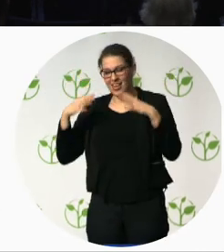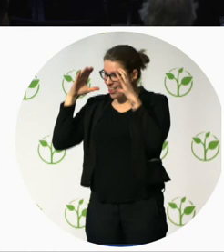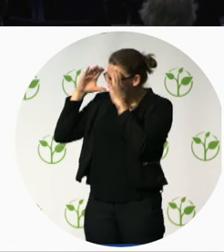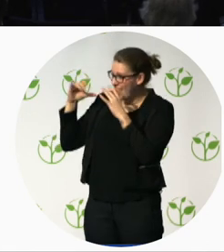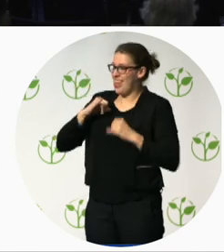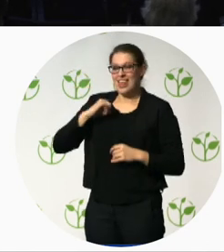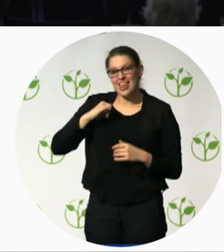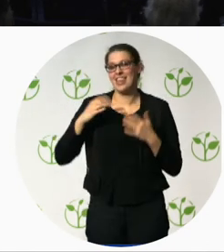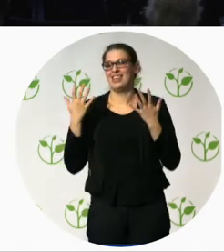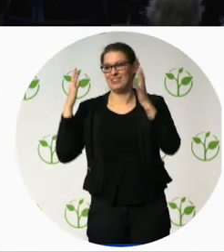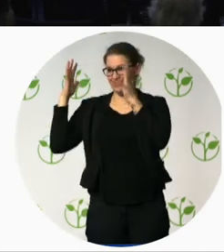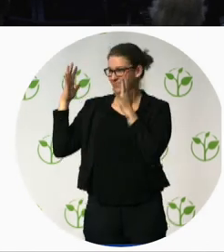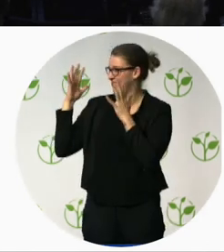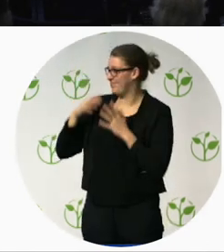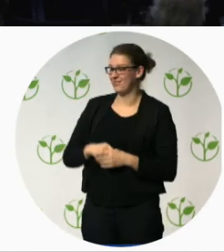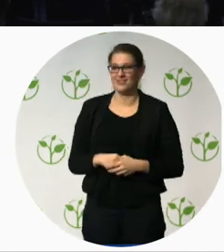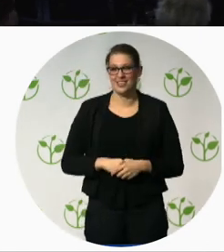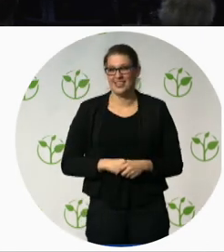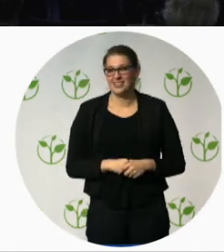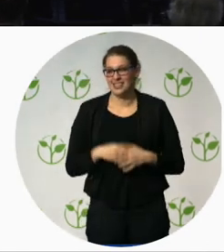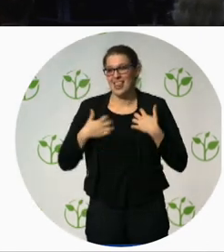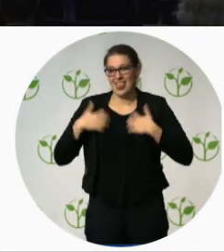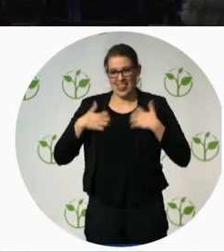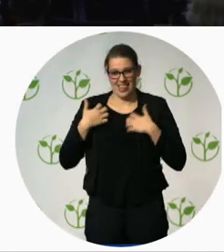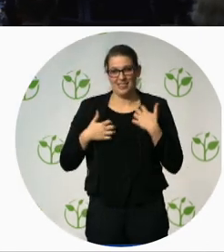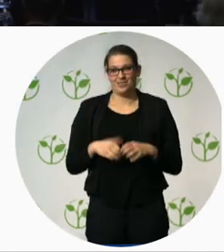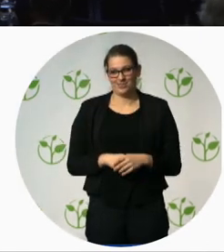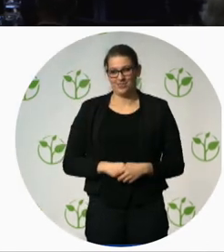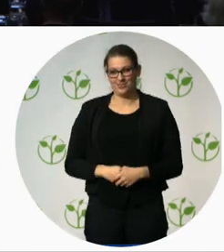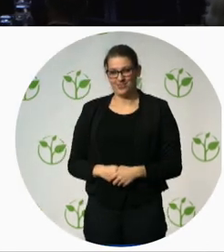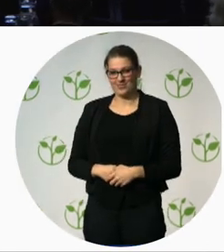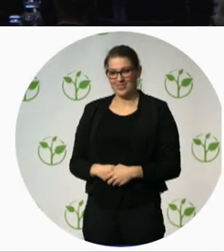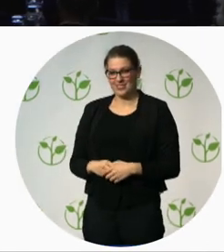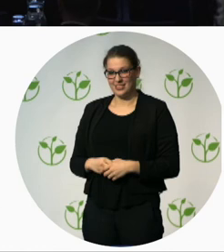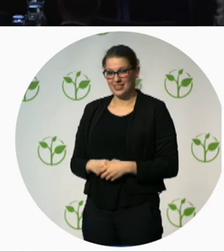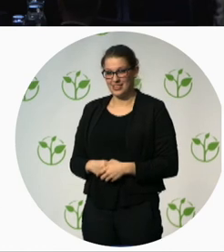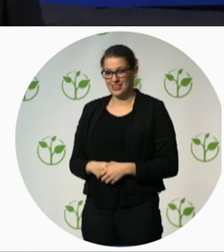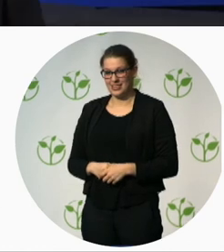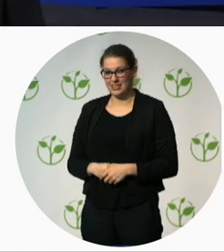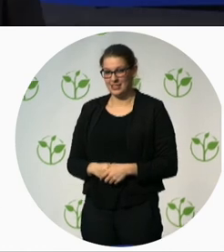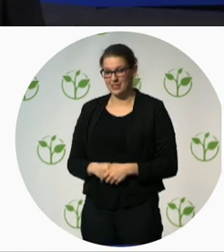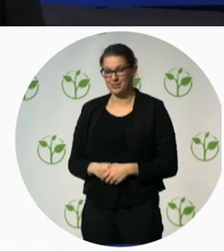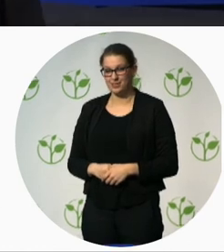Inmaculada and Luis. Leadership and people with disabilities in key positions and